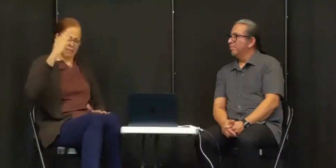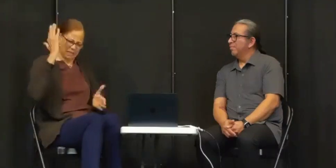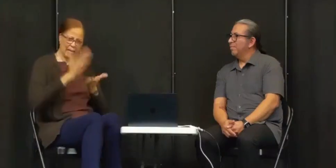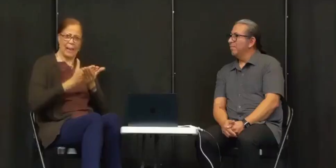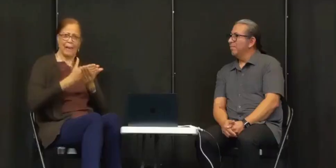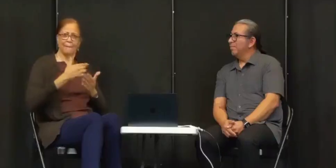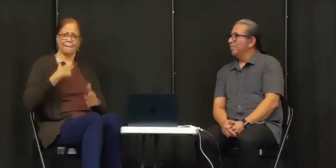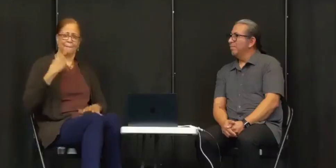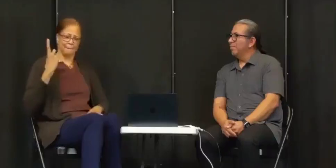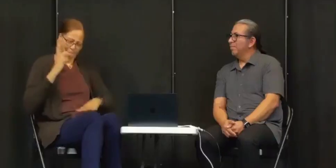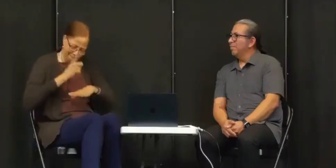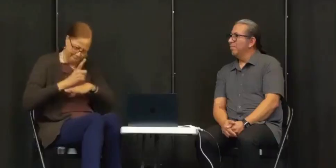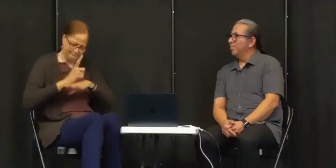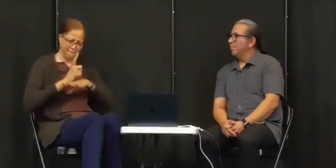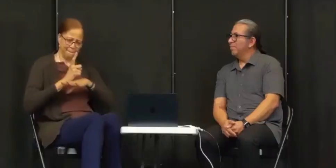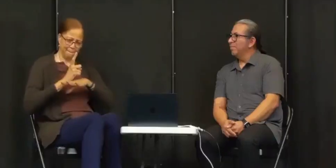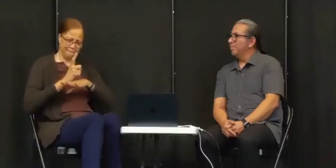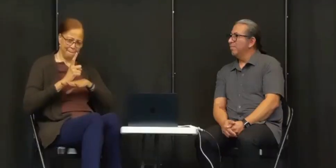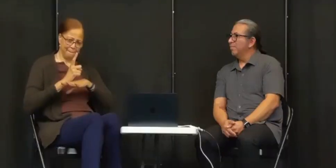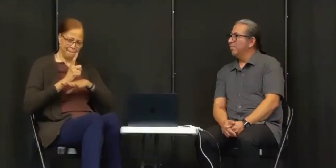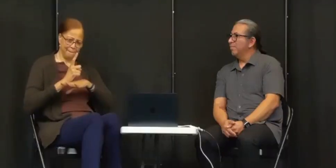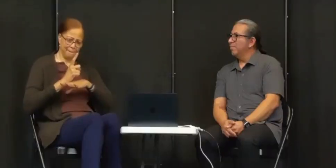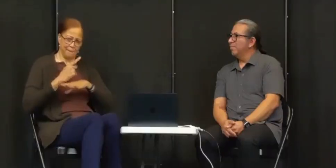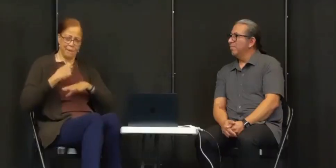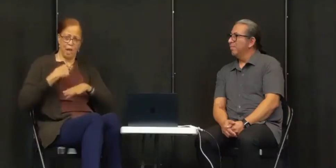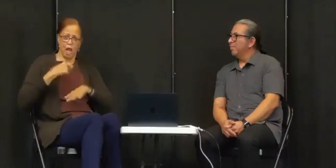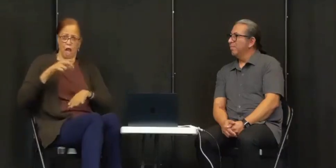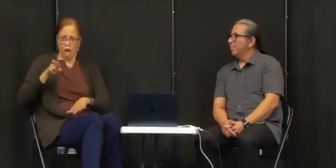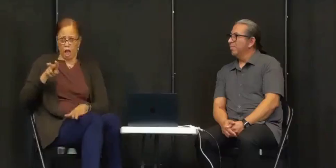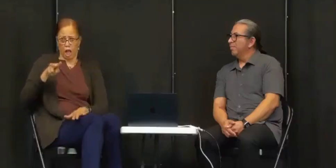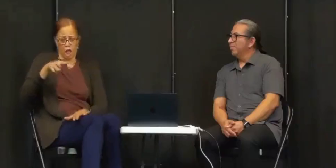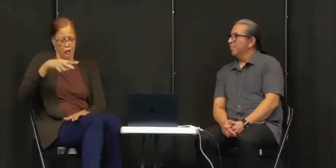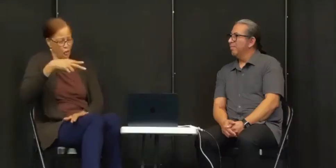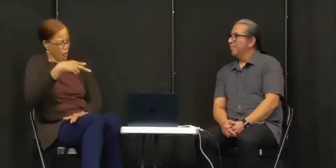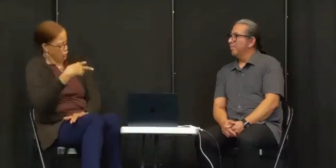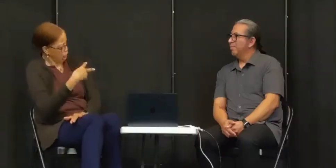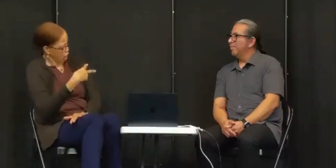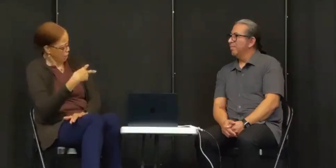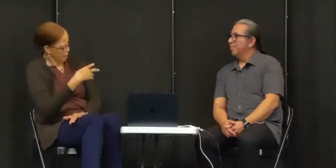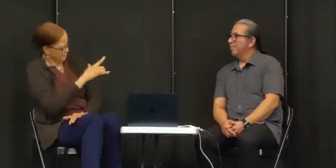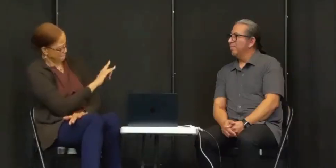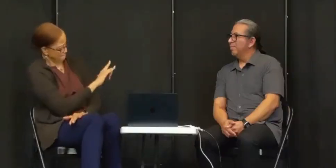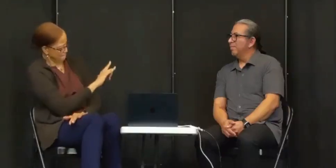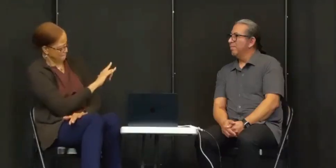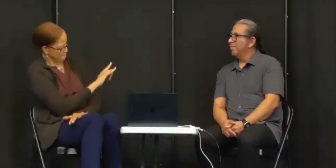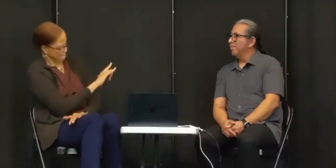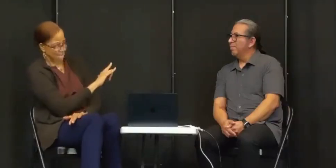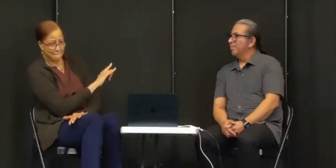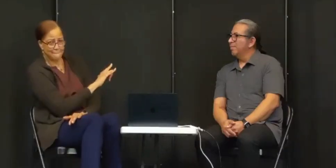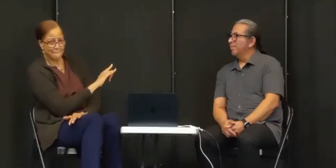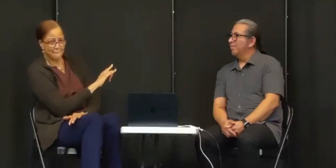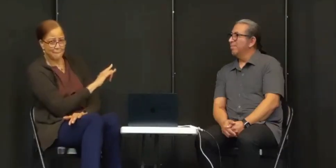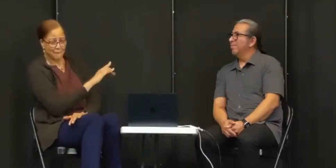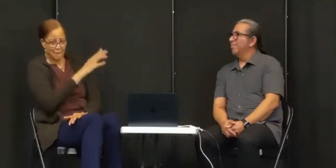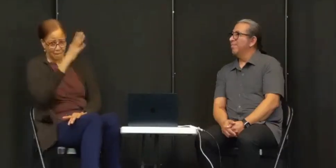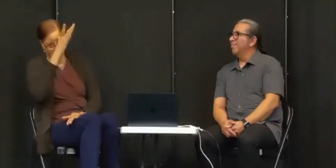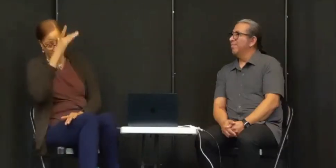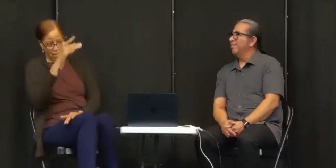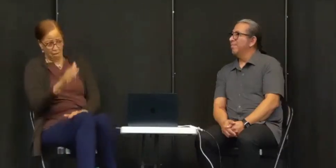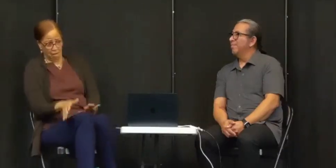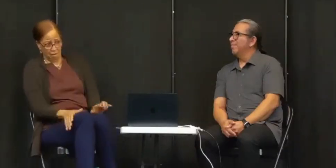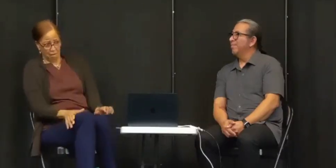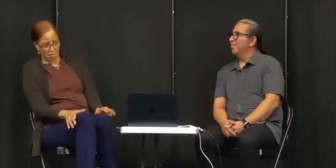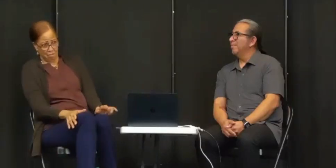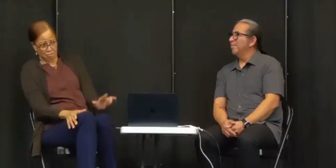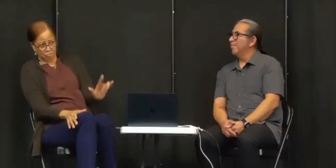walked down the hallway a bit, and something stopped me. And I thought, turn around. And I